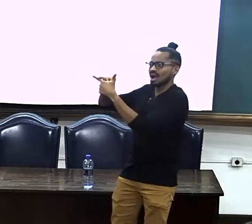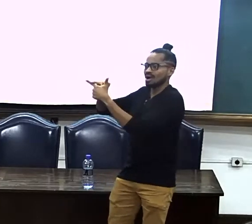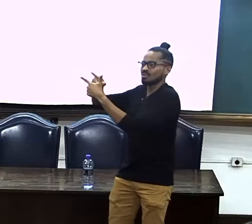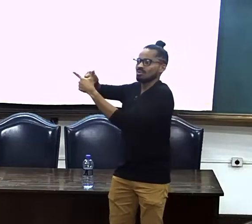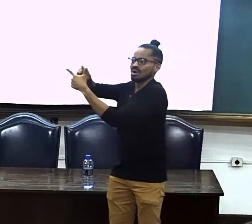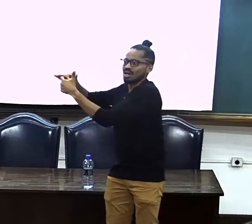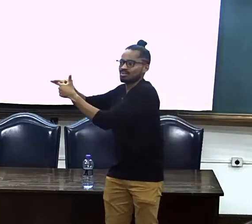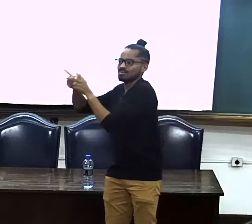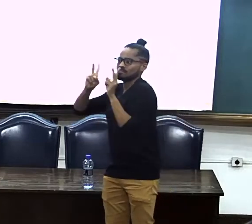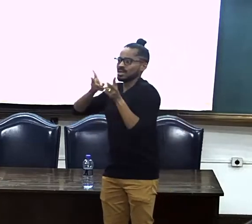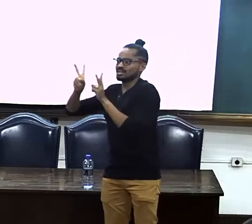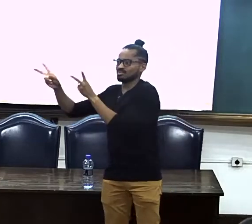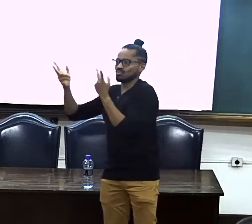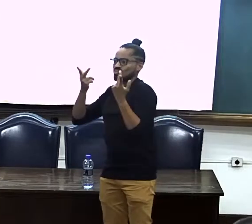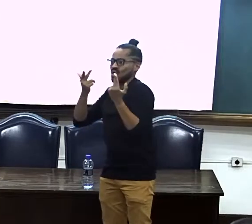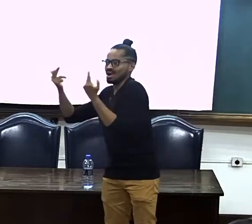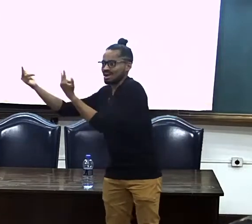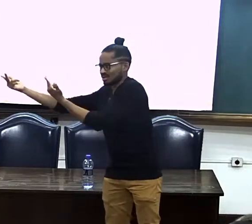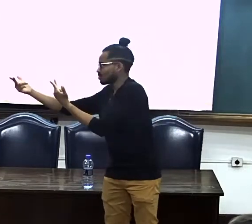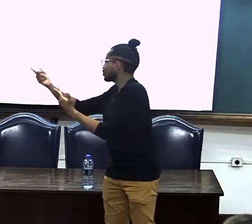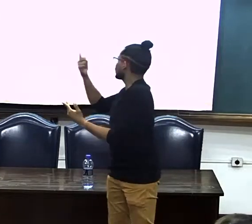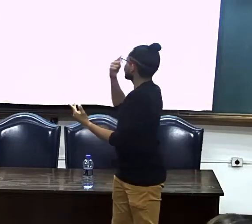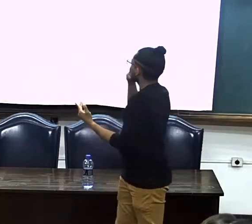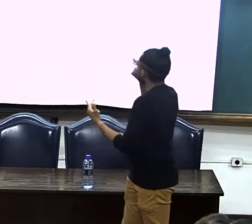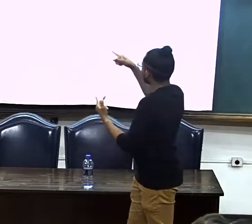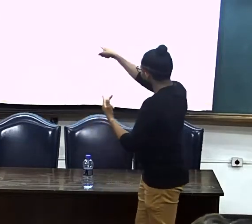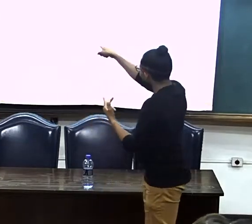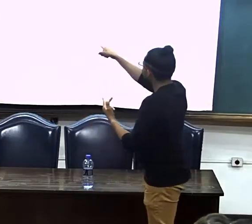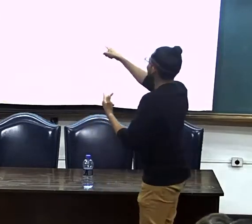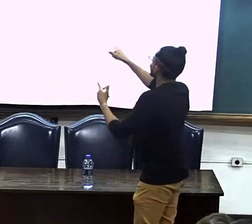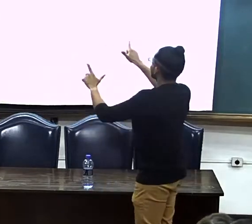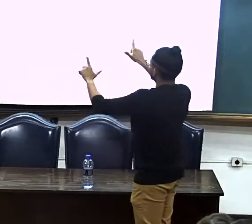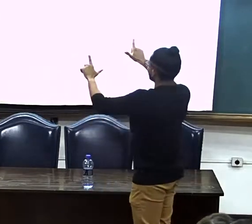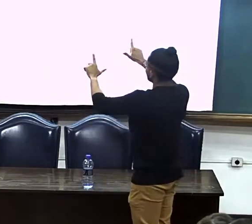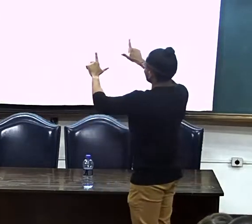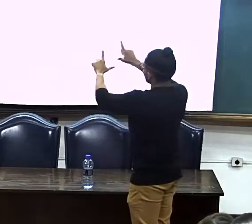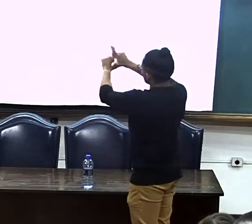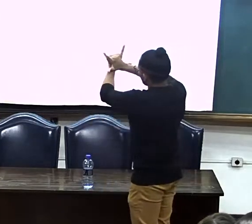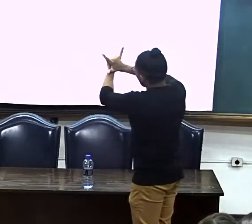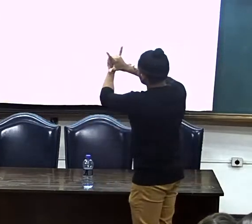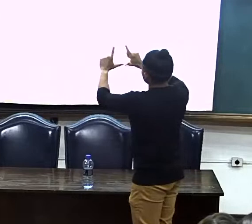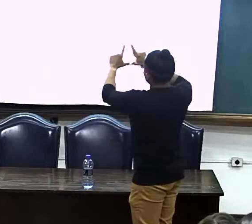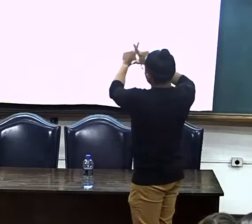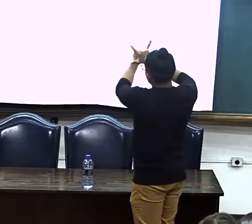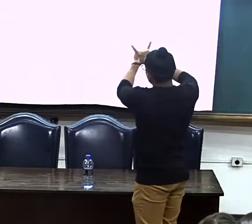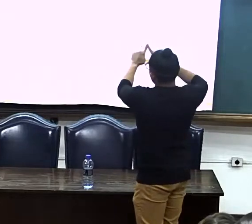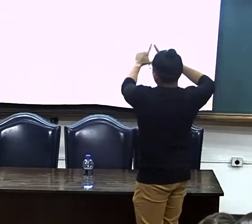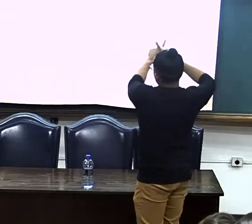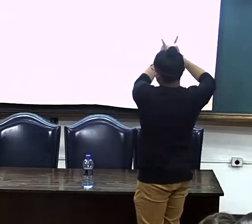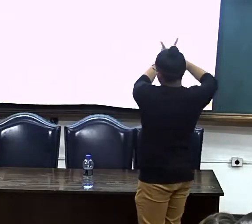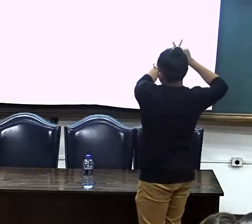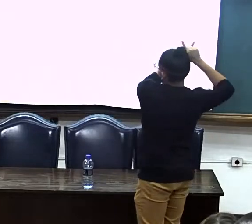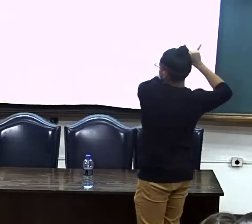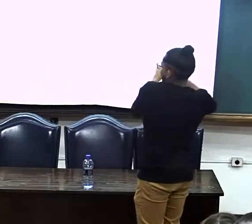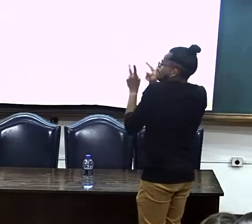and der. So all the angles in that's and full and one and der are all the